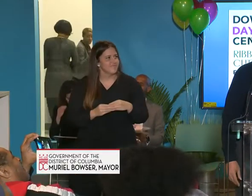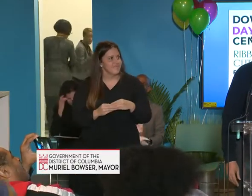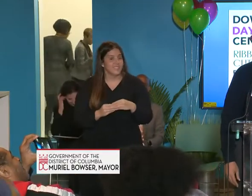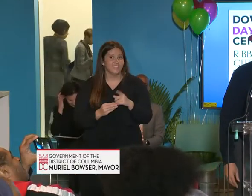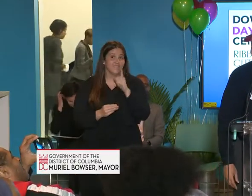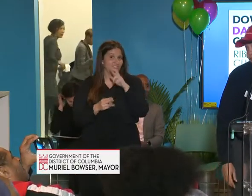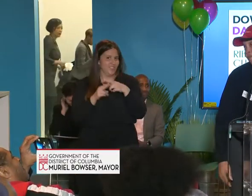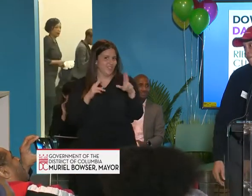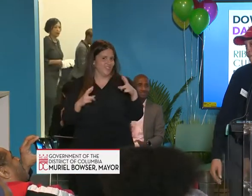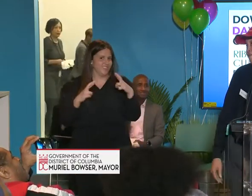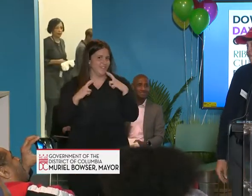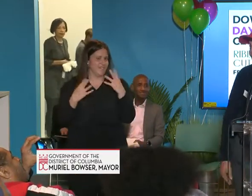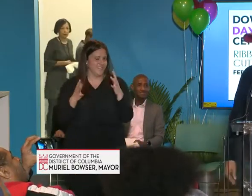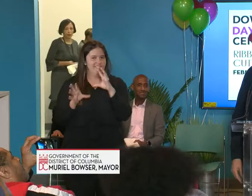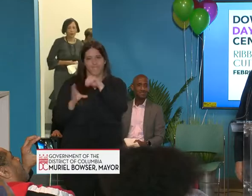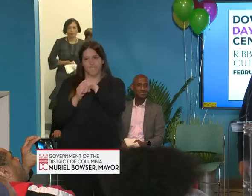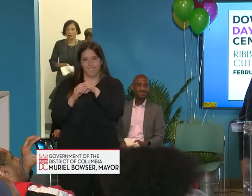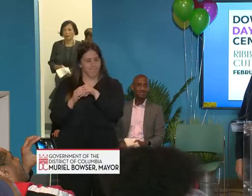Short retirement.